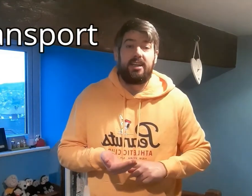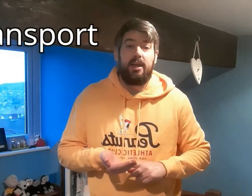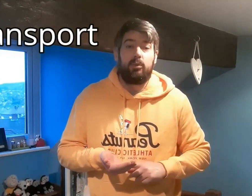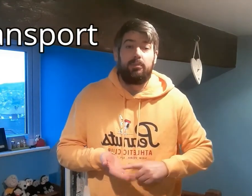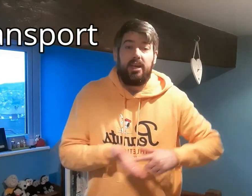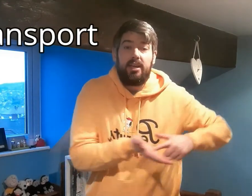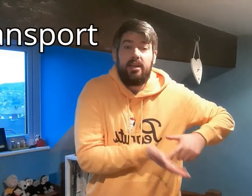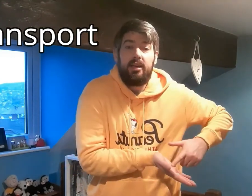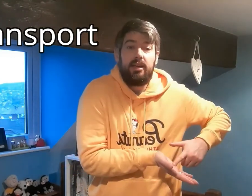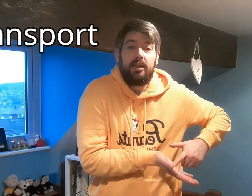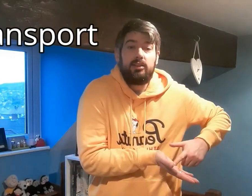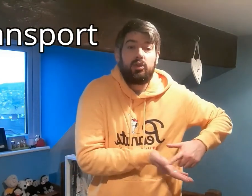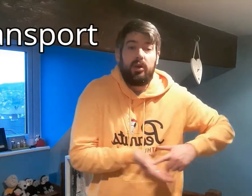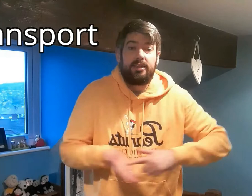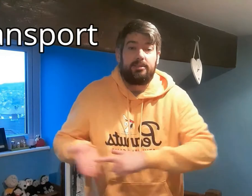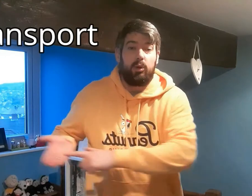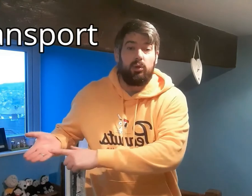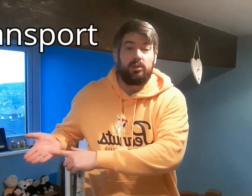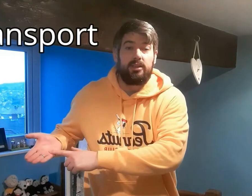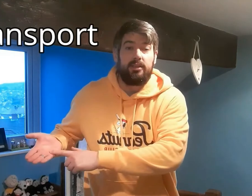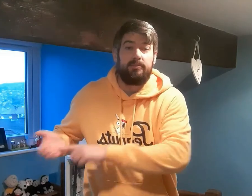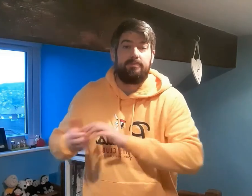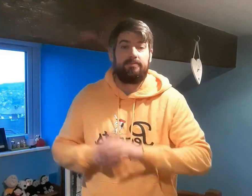again would be transport.